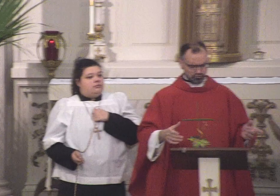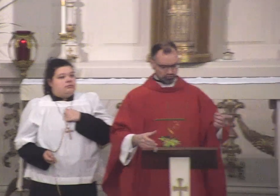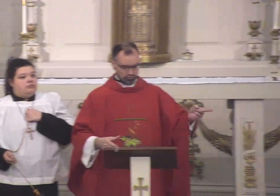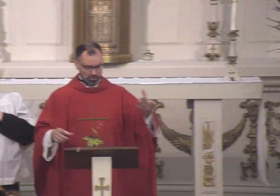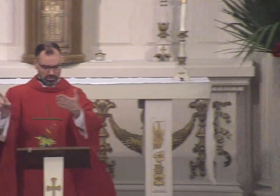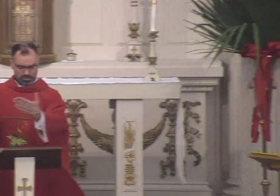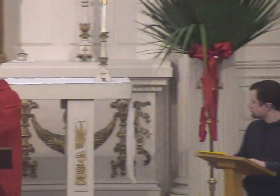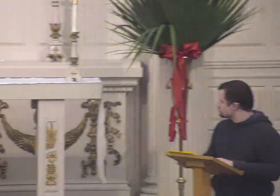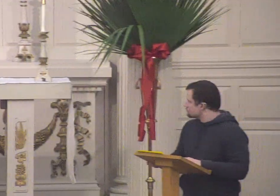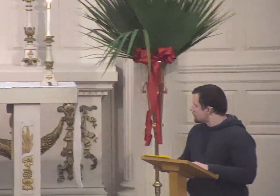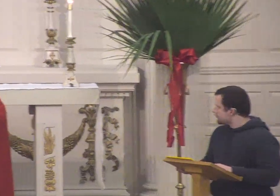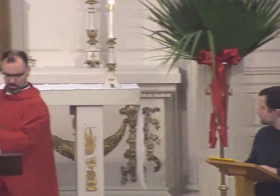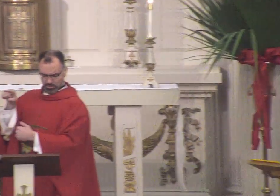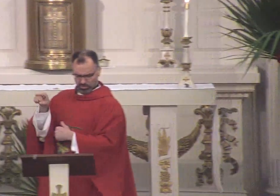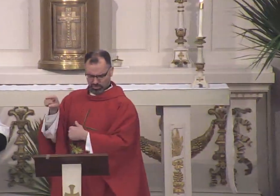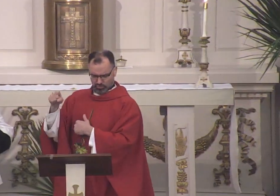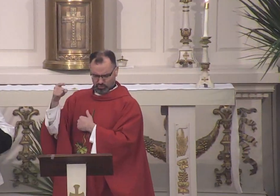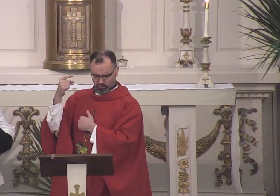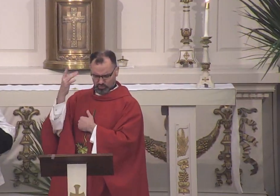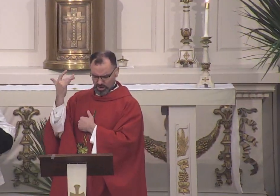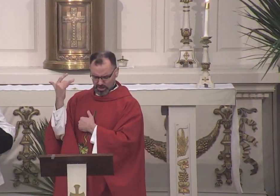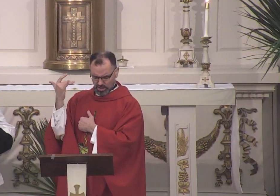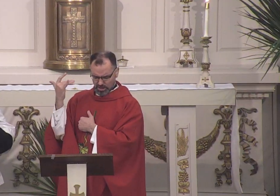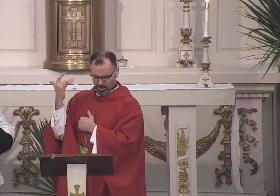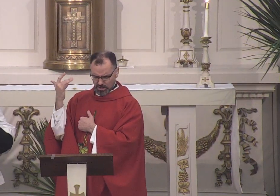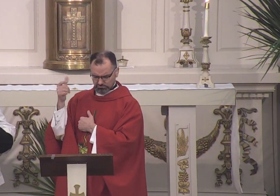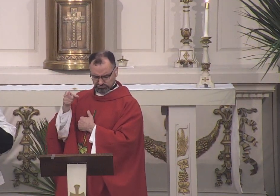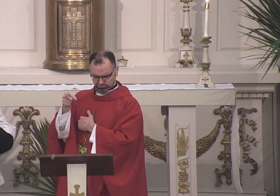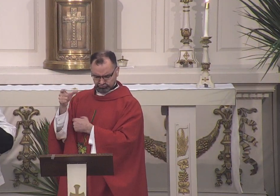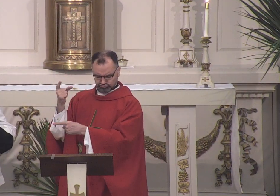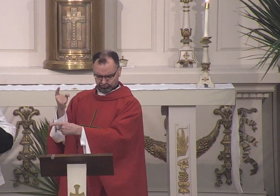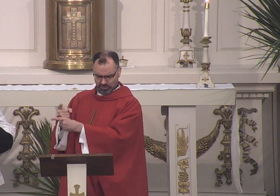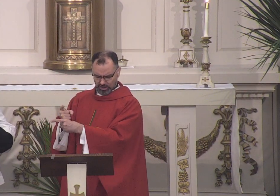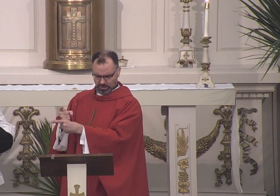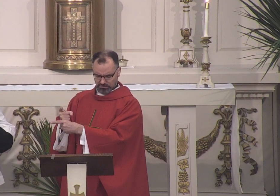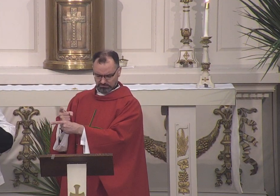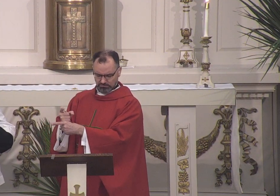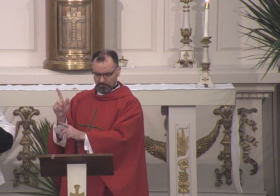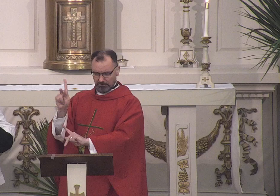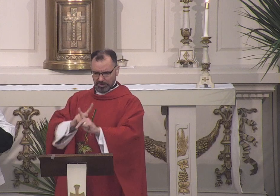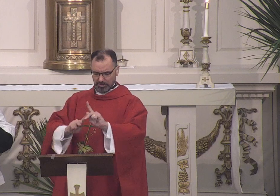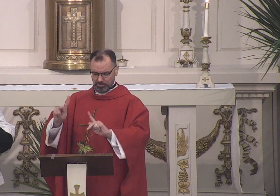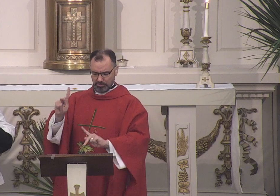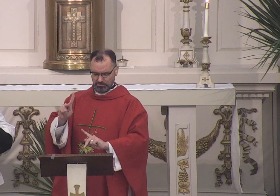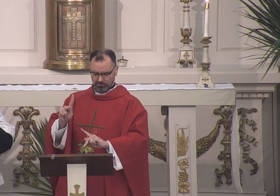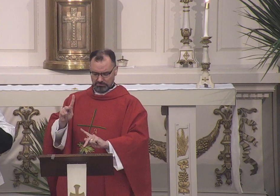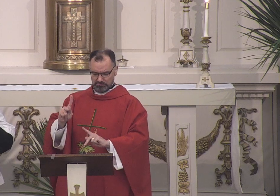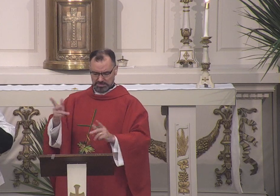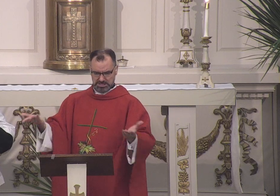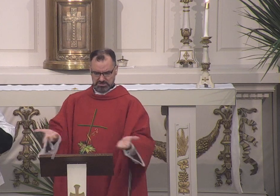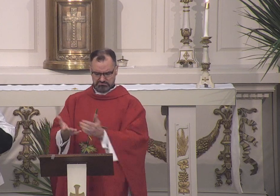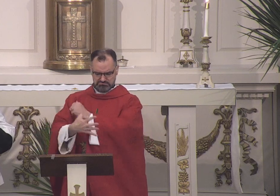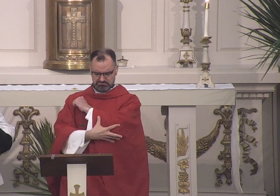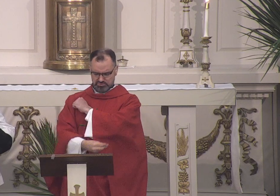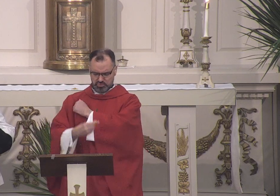"Let her alone. Why do you make trouble for her? She has done a good thing for